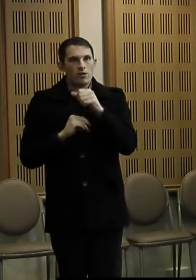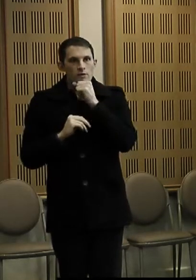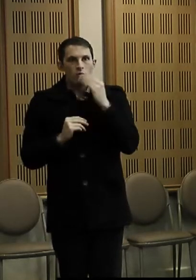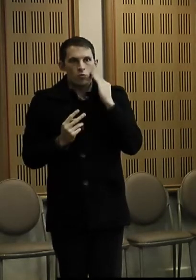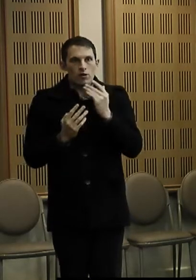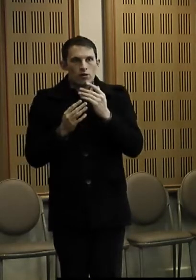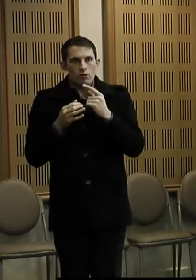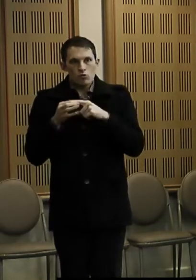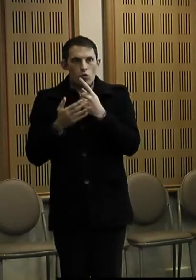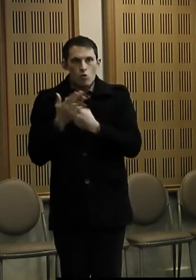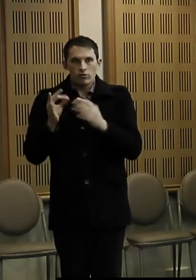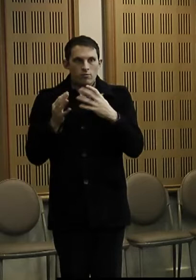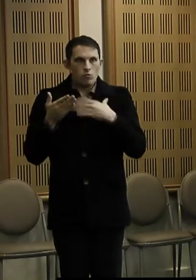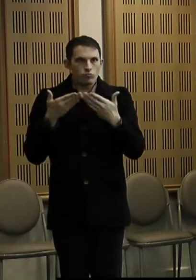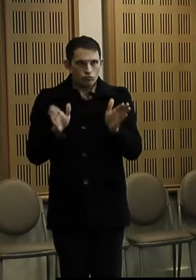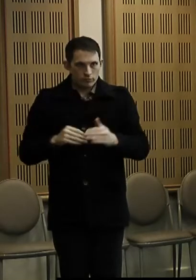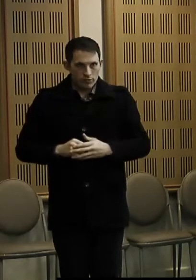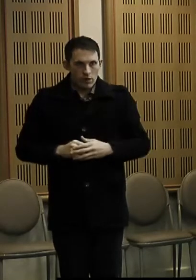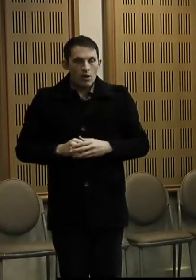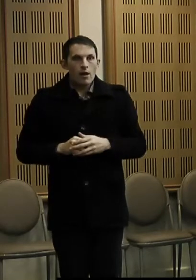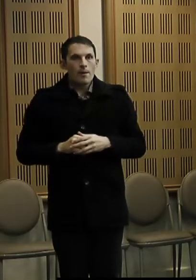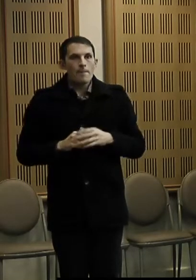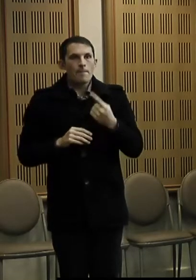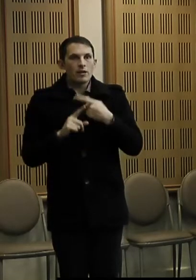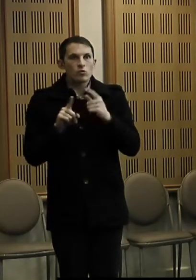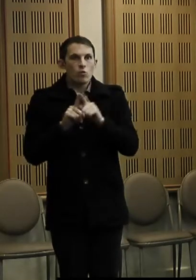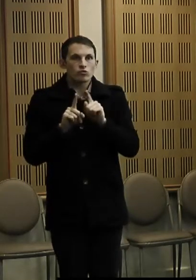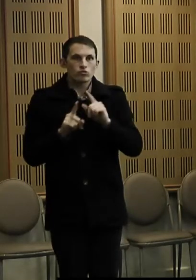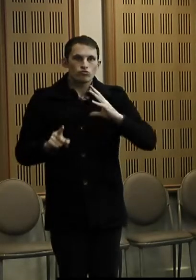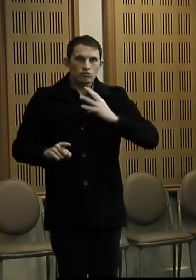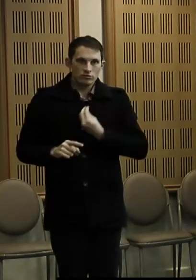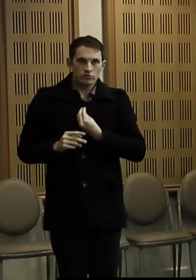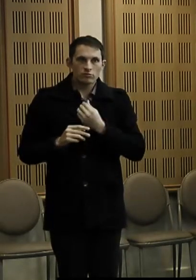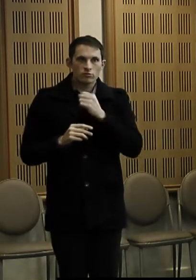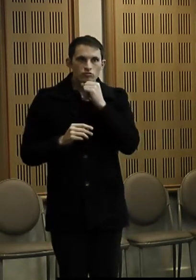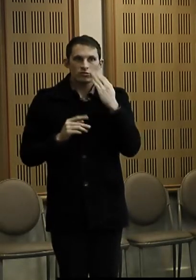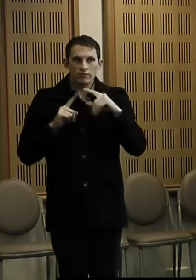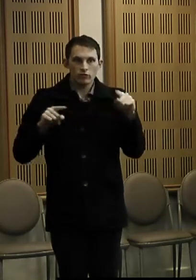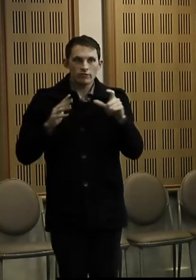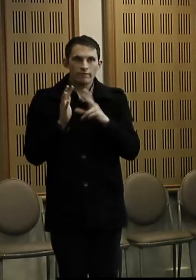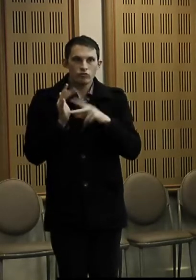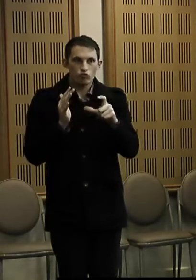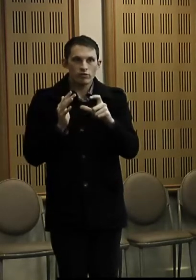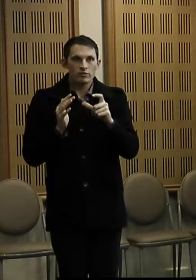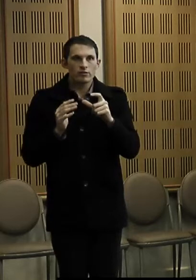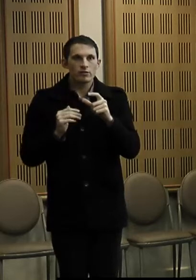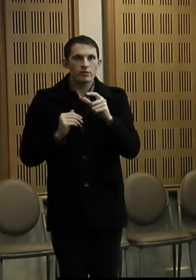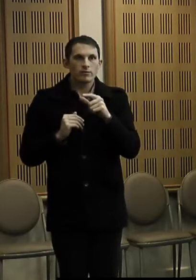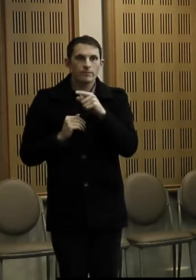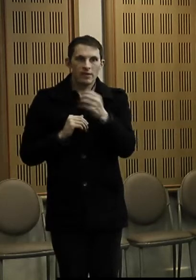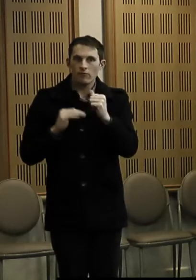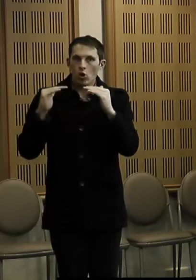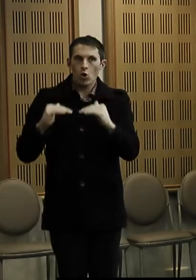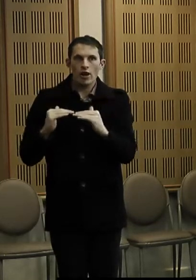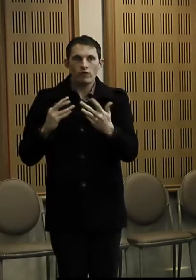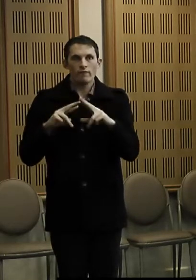be. But it did mean that trans and gender diverse Victorians, there was very low levels of responding to the survey